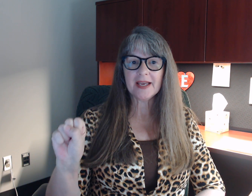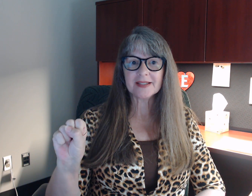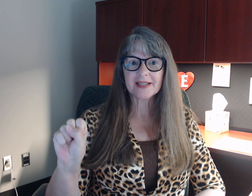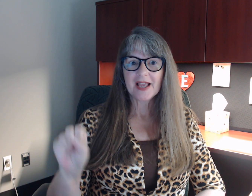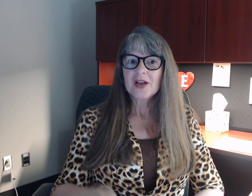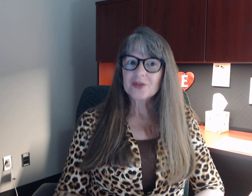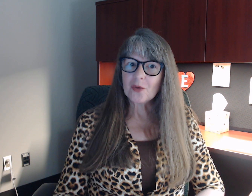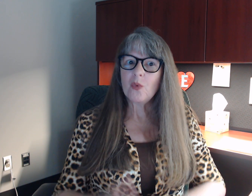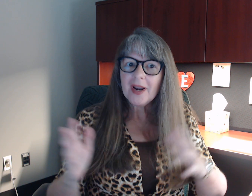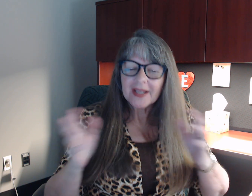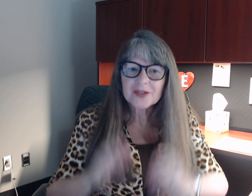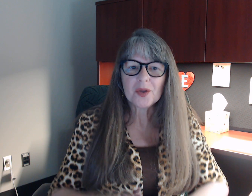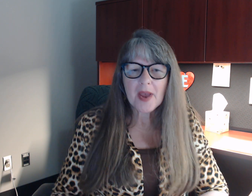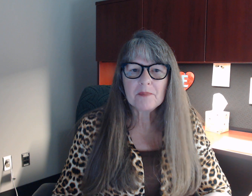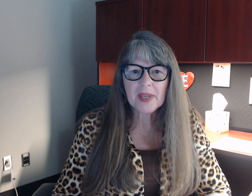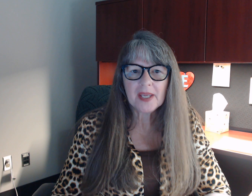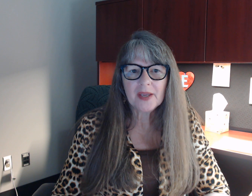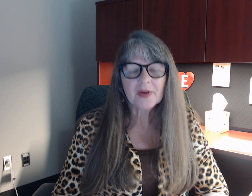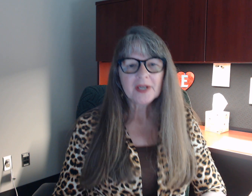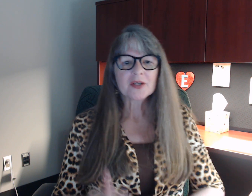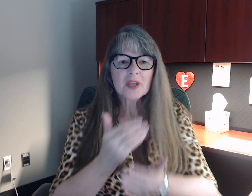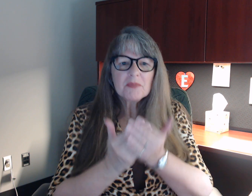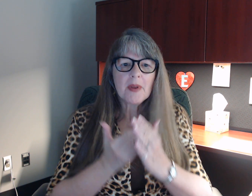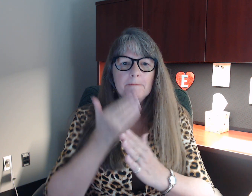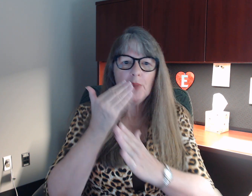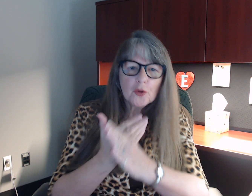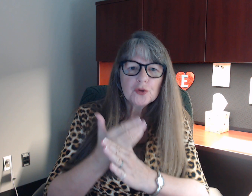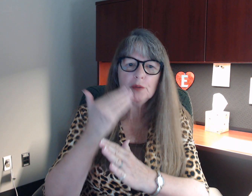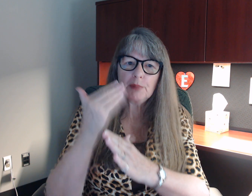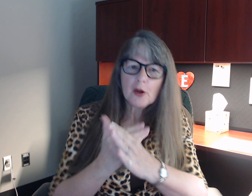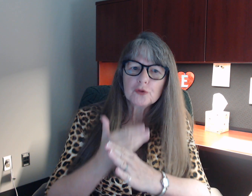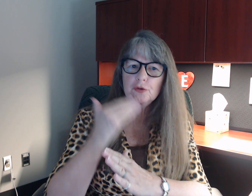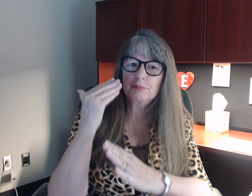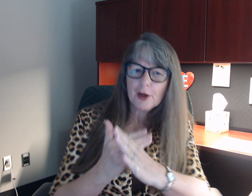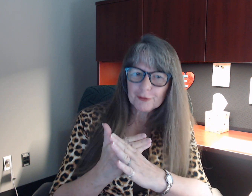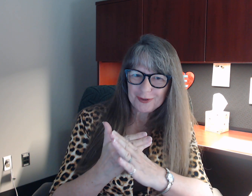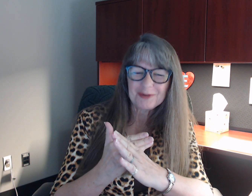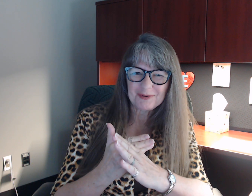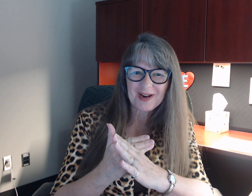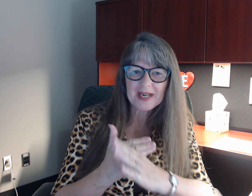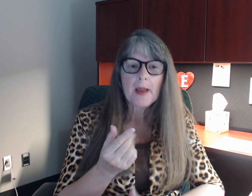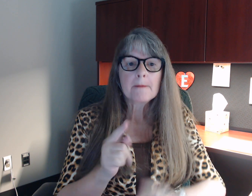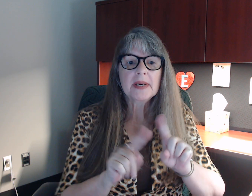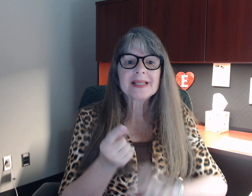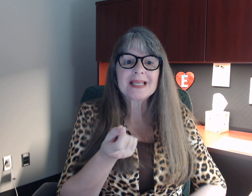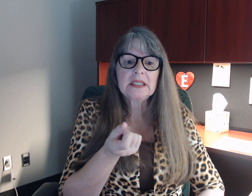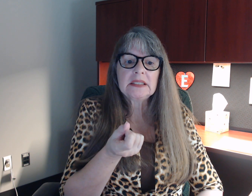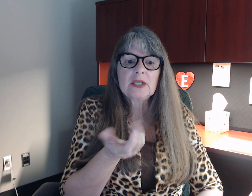P-E-T-P-E-E-V-E-S. So what is a pet peeve? Something that bothers you, right? But it's a little